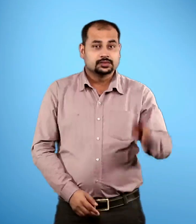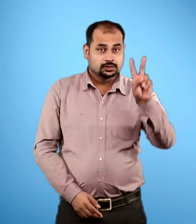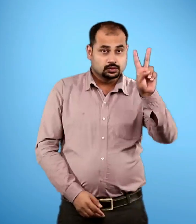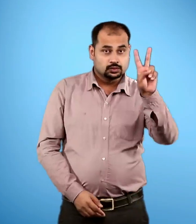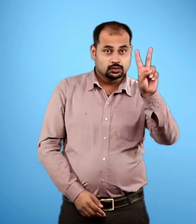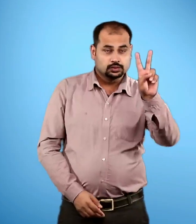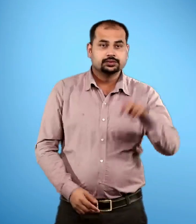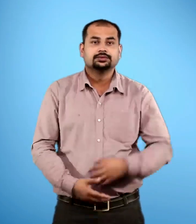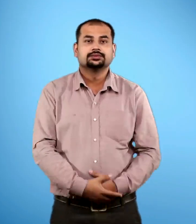2.